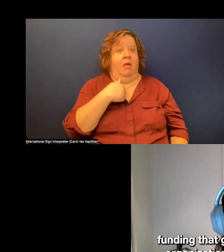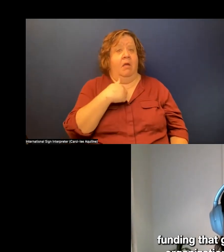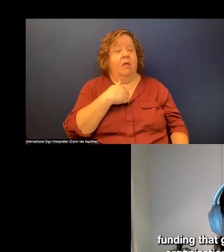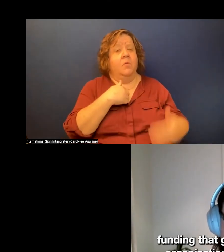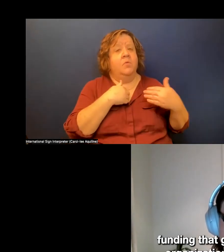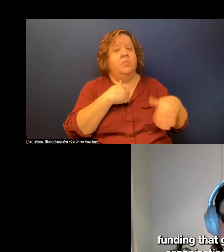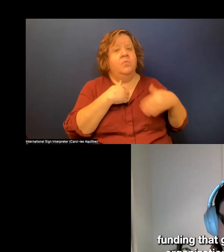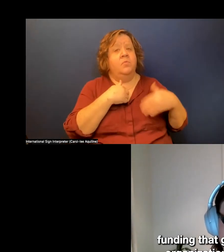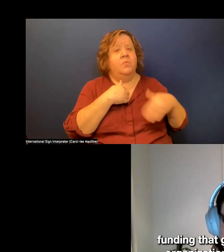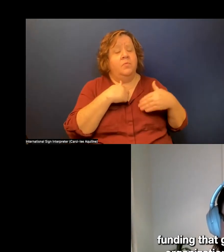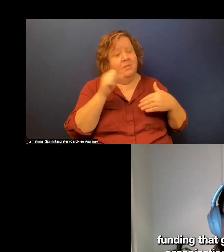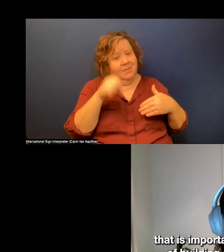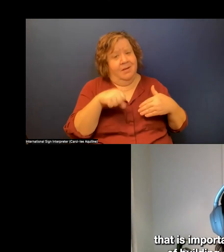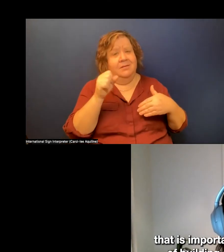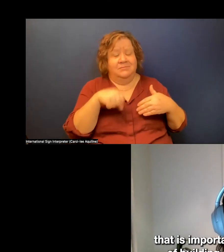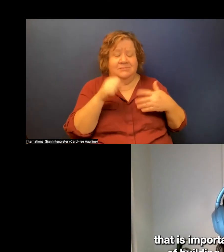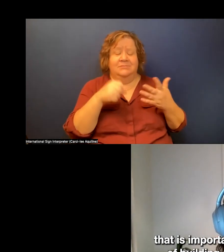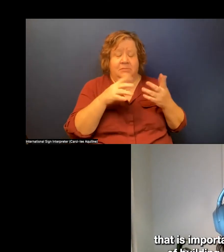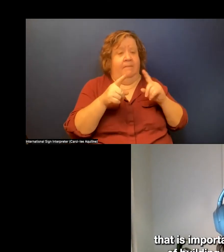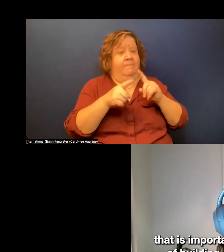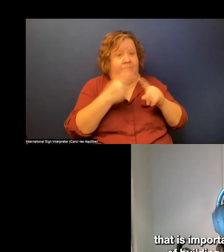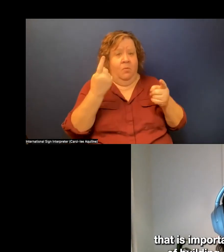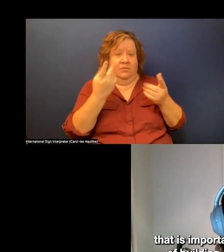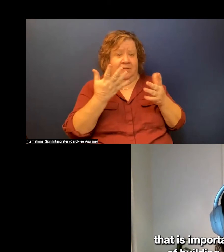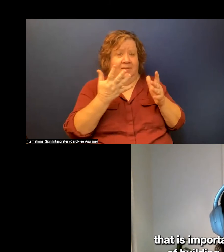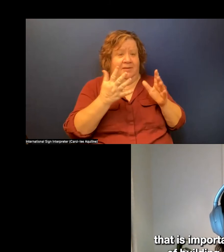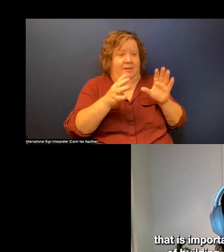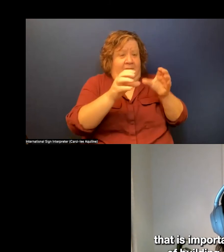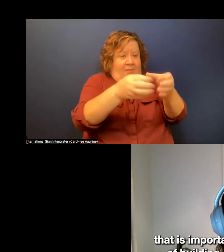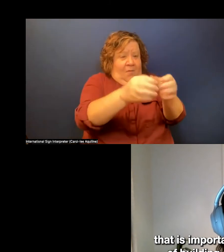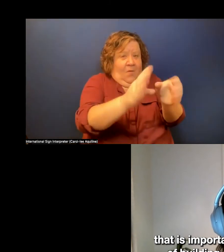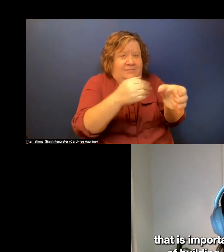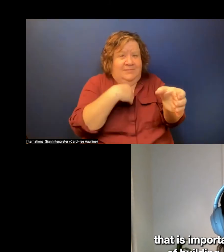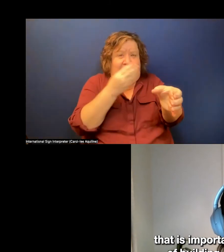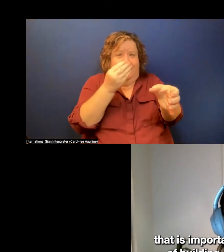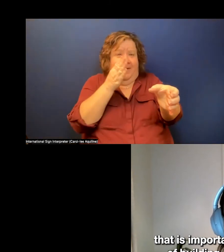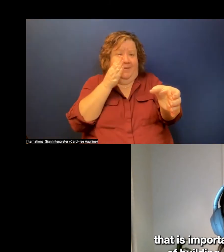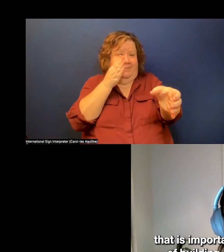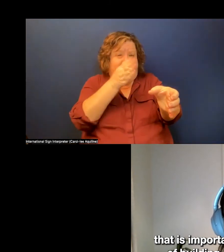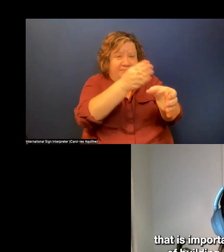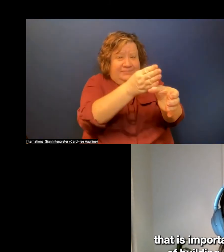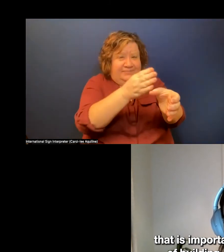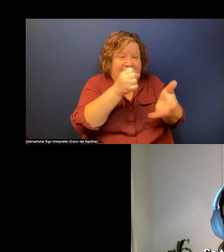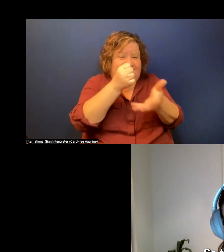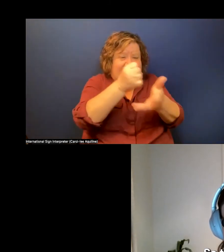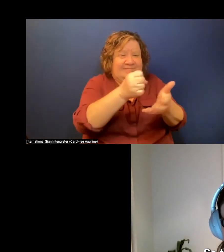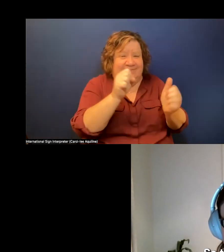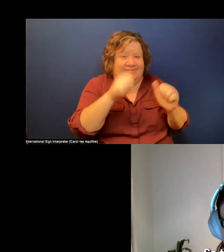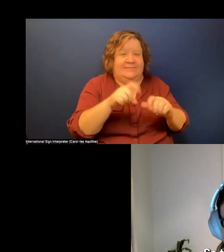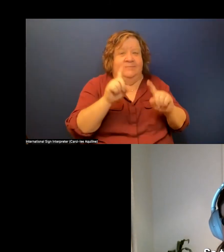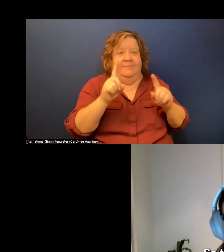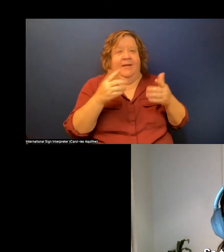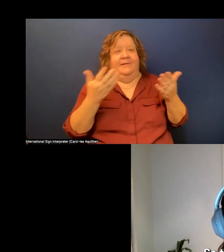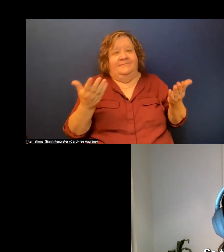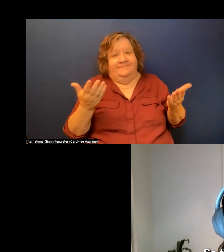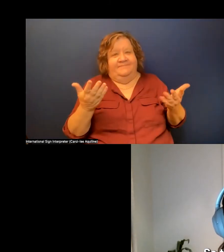goes to grassroots organizations. And I do think that is important, and the importance of building capacity as well.